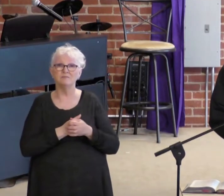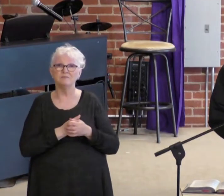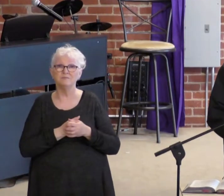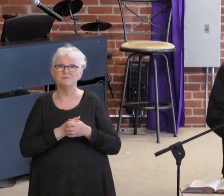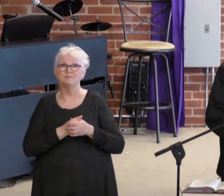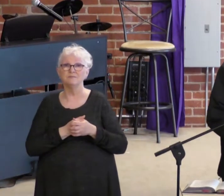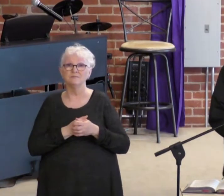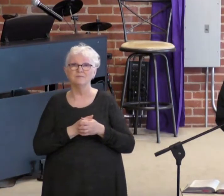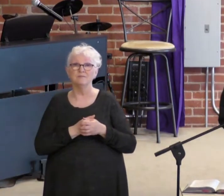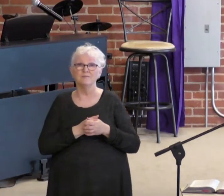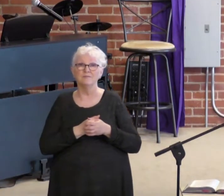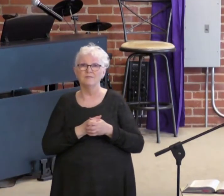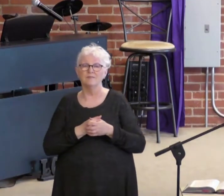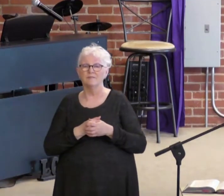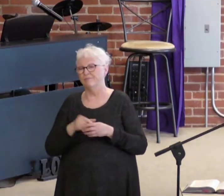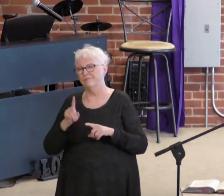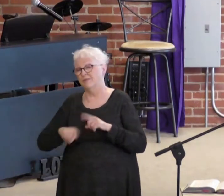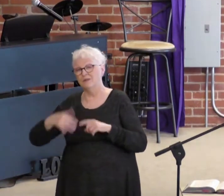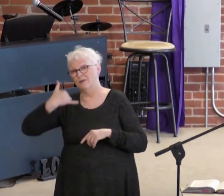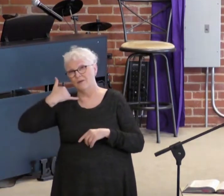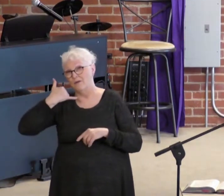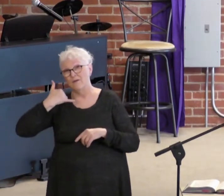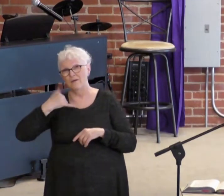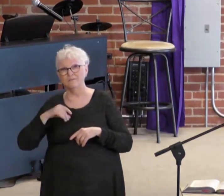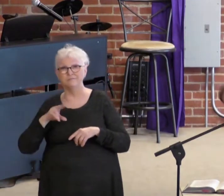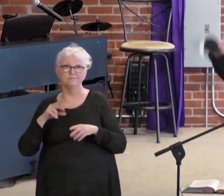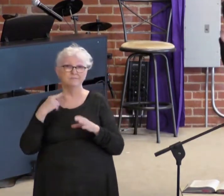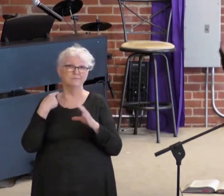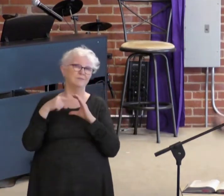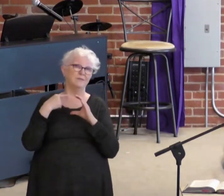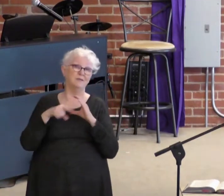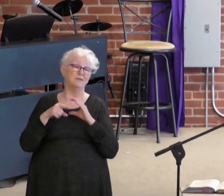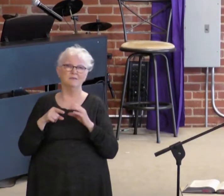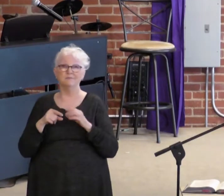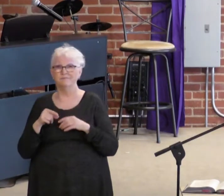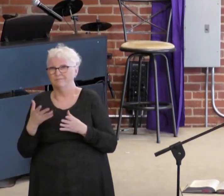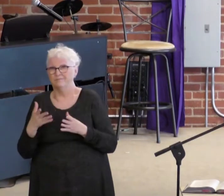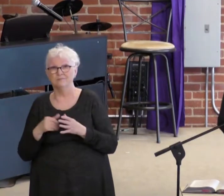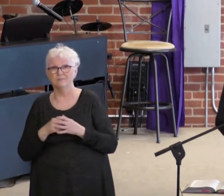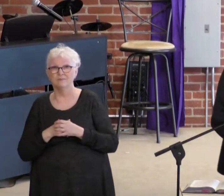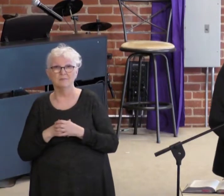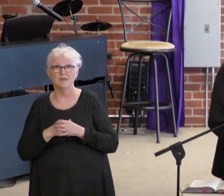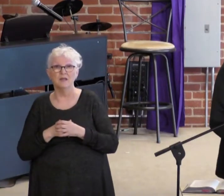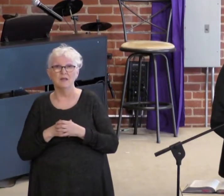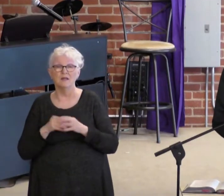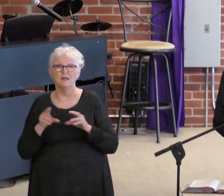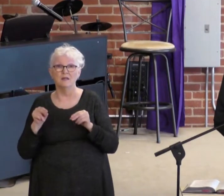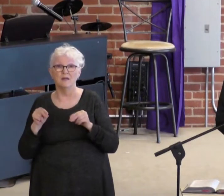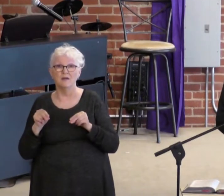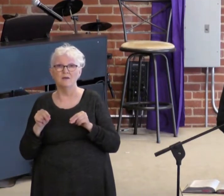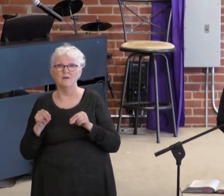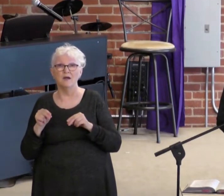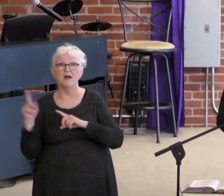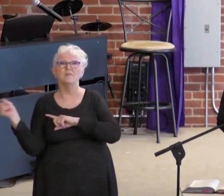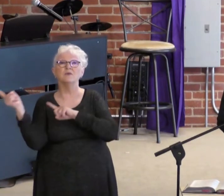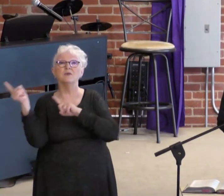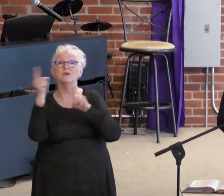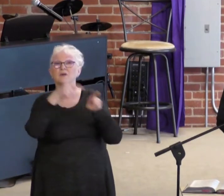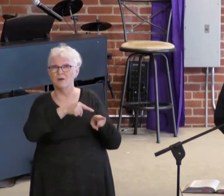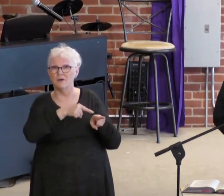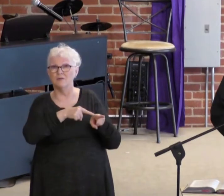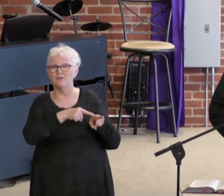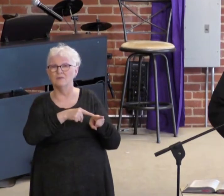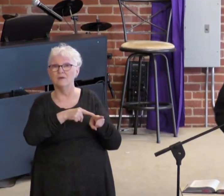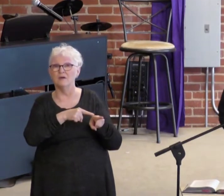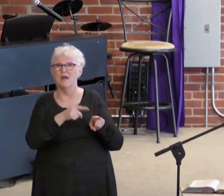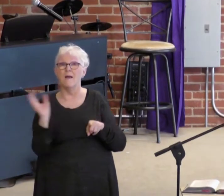up the phone and call. He couldn't do email. He was too far away to send up a smoke signal. But he said, I'm going to go back home and I'm